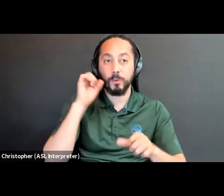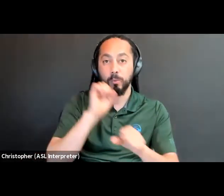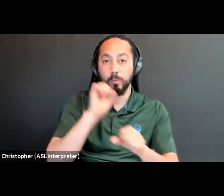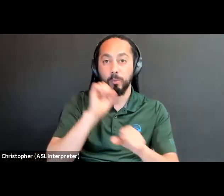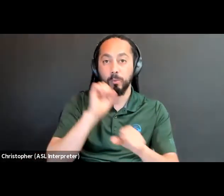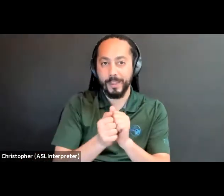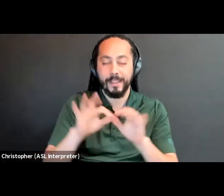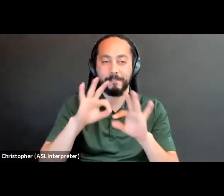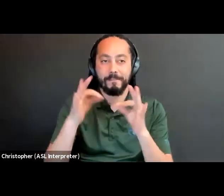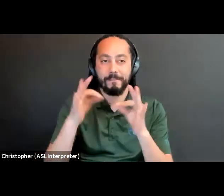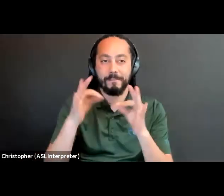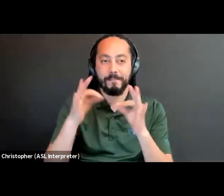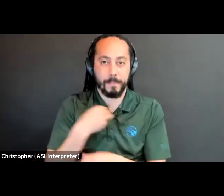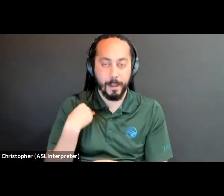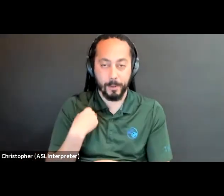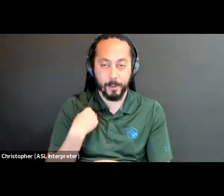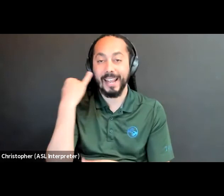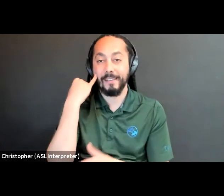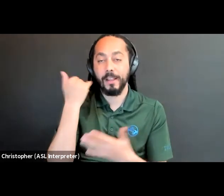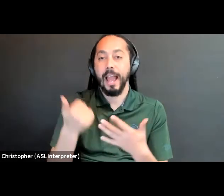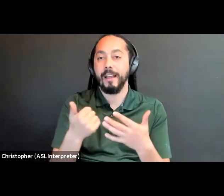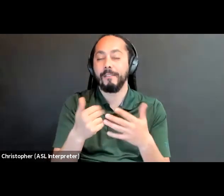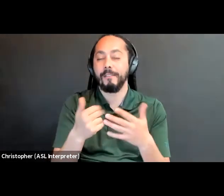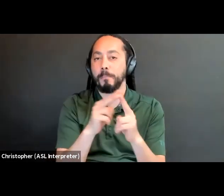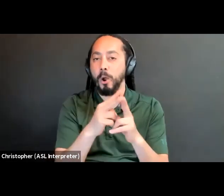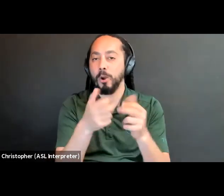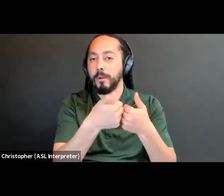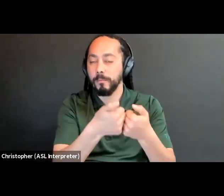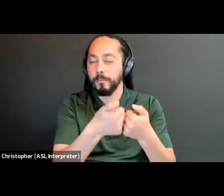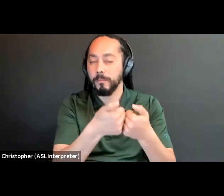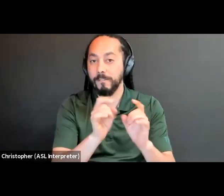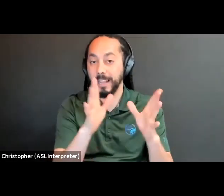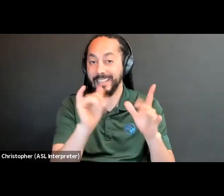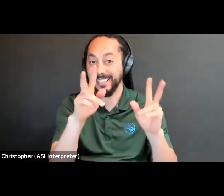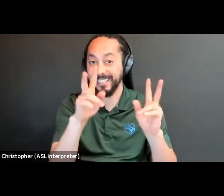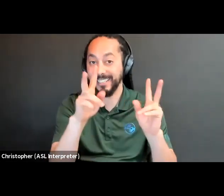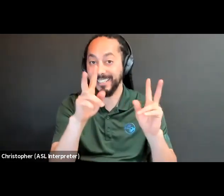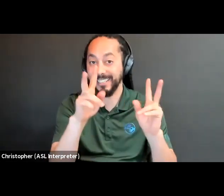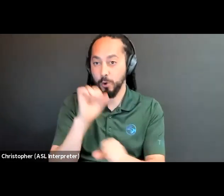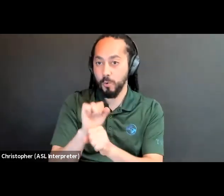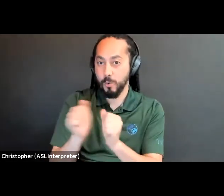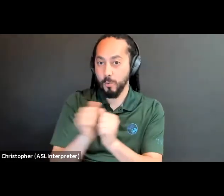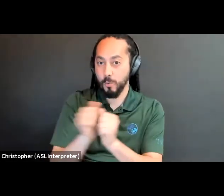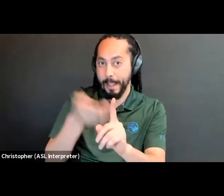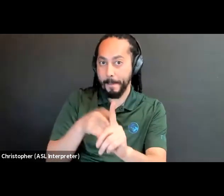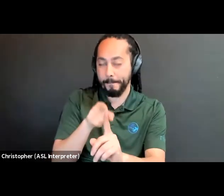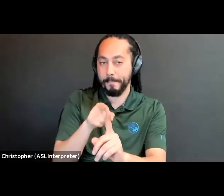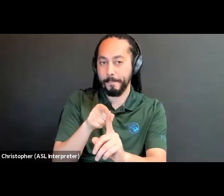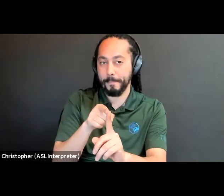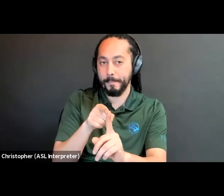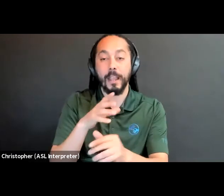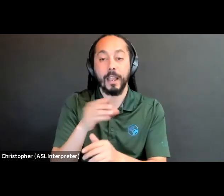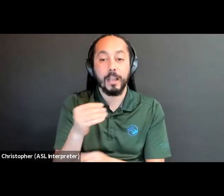where intimate partner violence is an issue and there is some kind of agreement